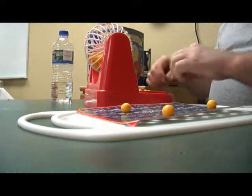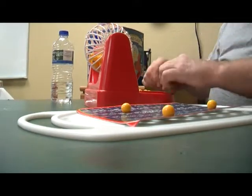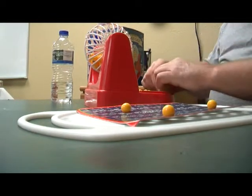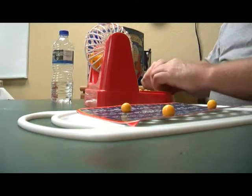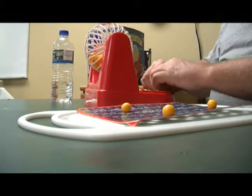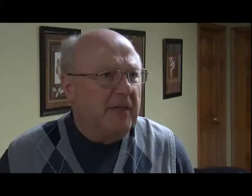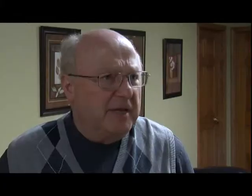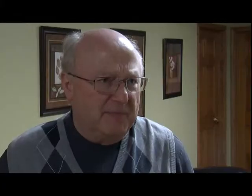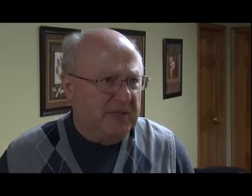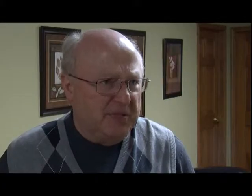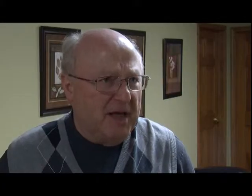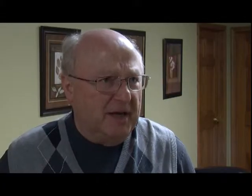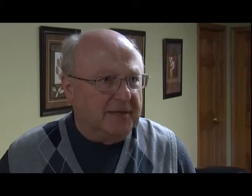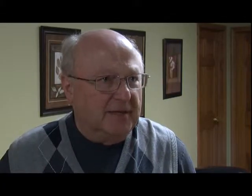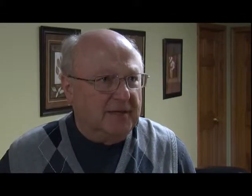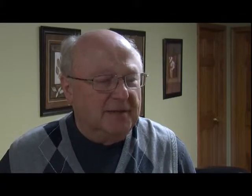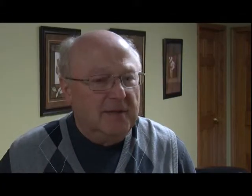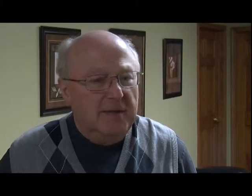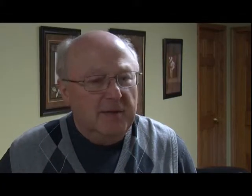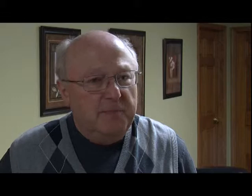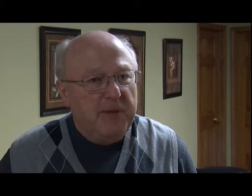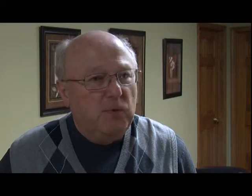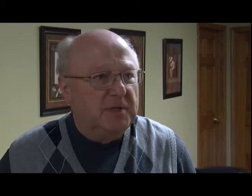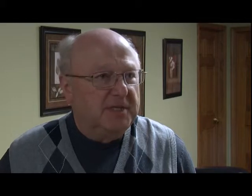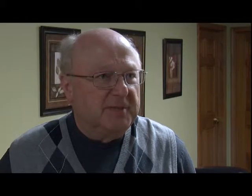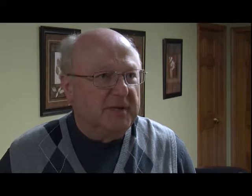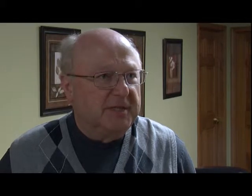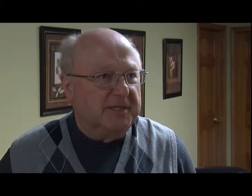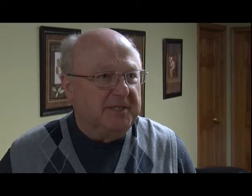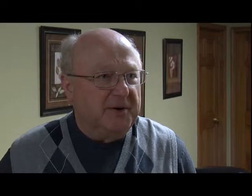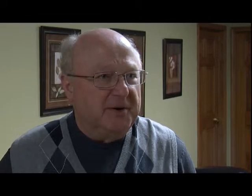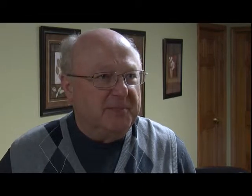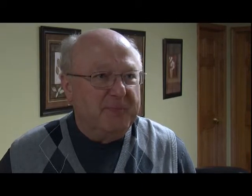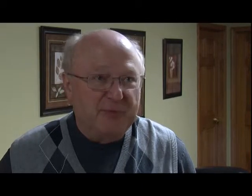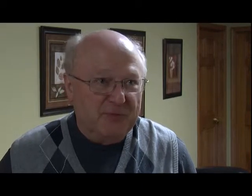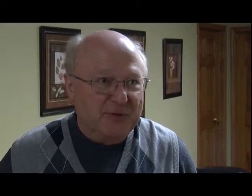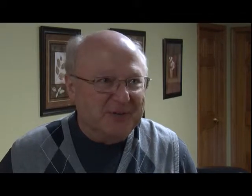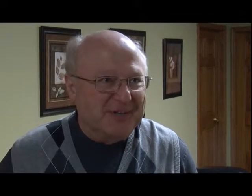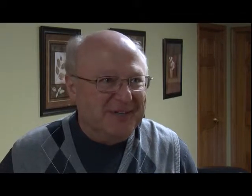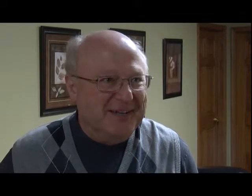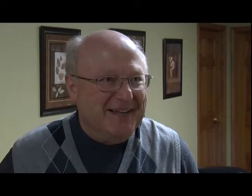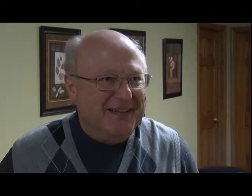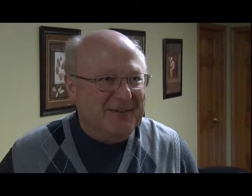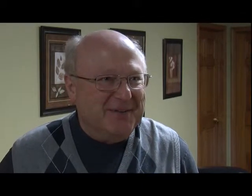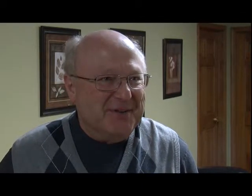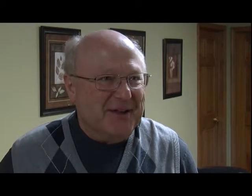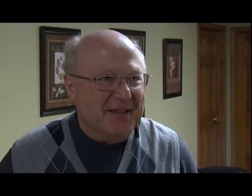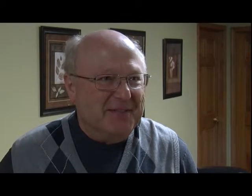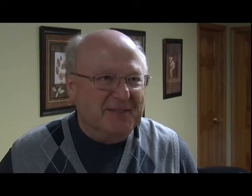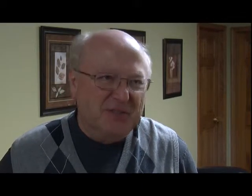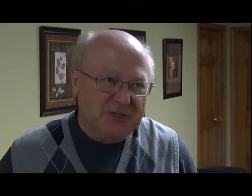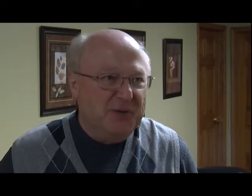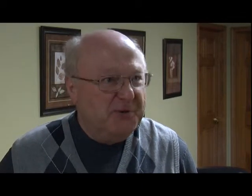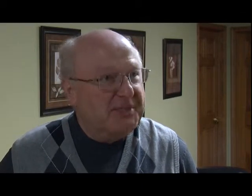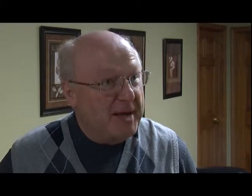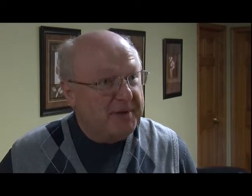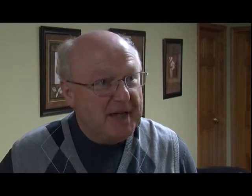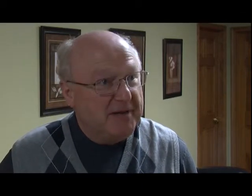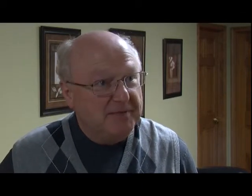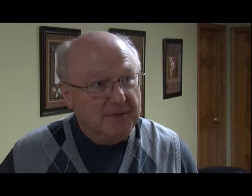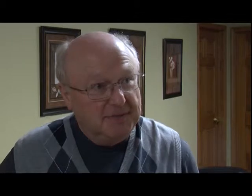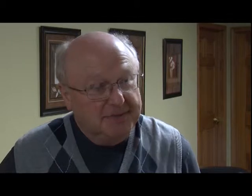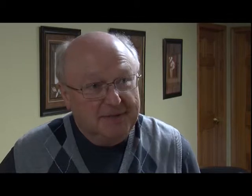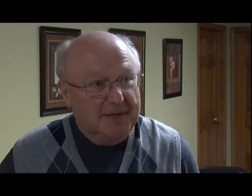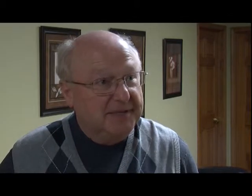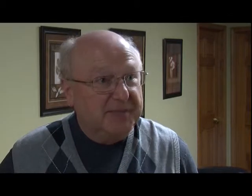for Independent Living. I think it means a lot. People with disabilities are people first, you know, and who just happen